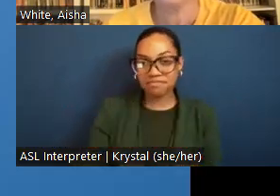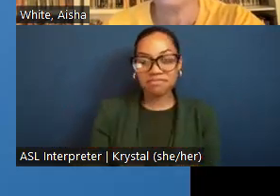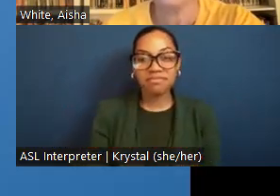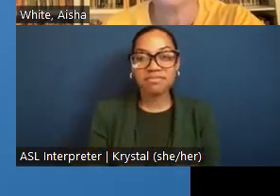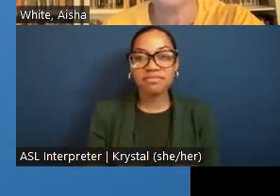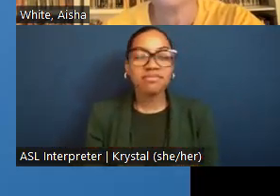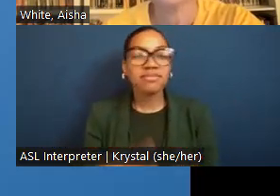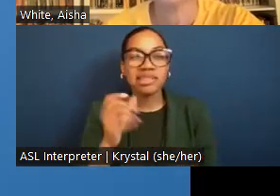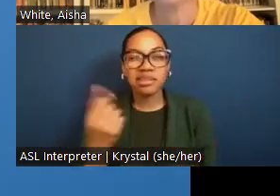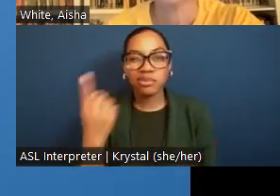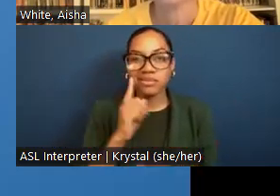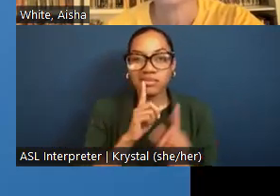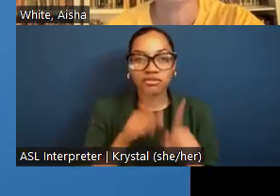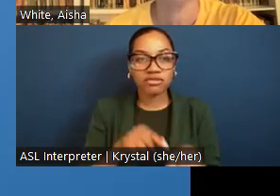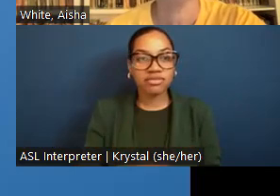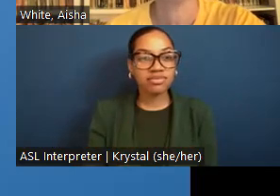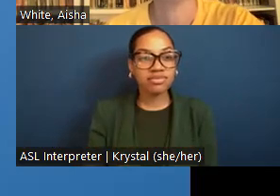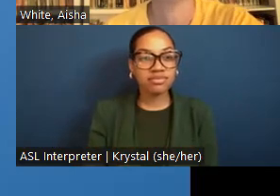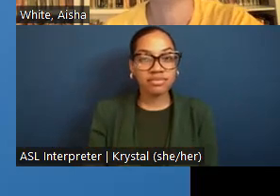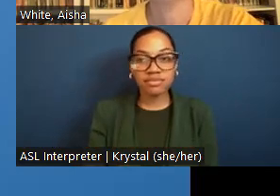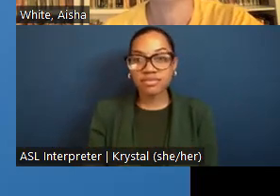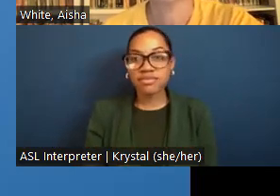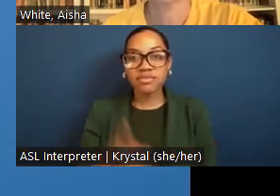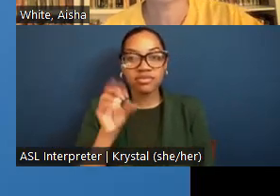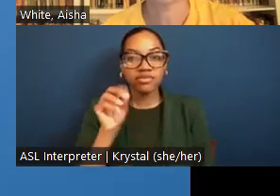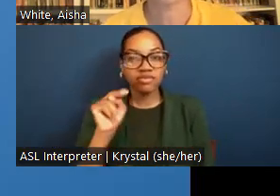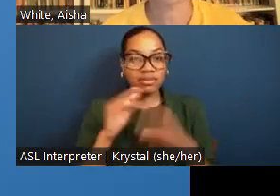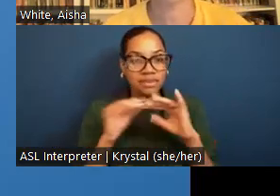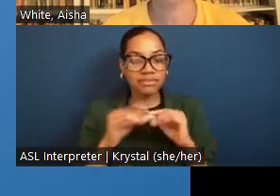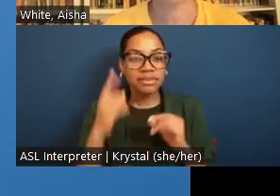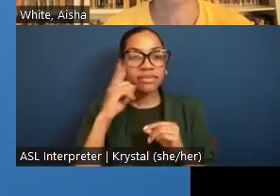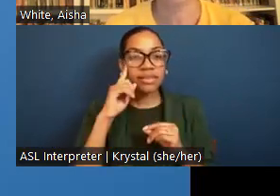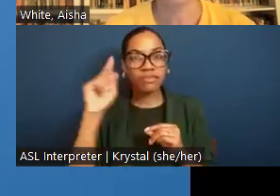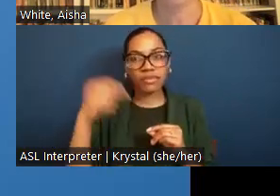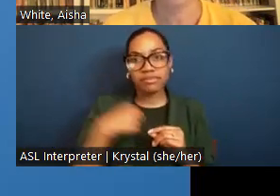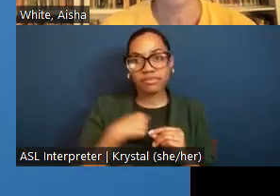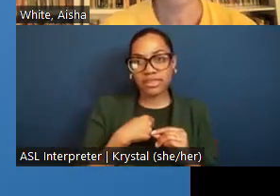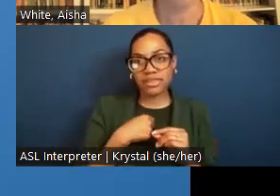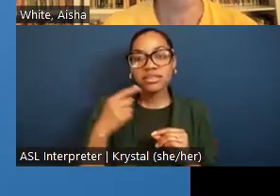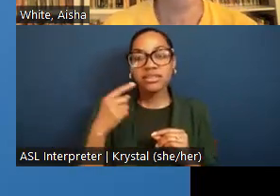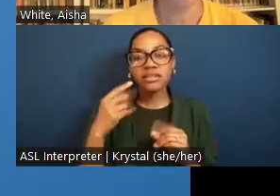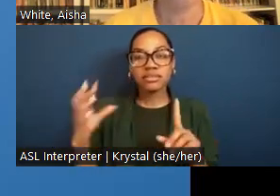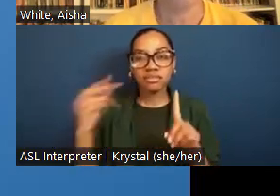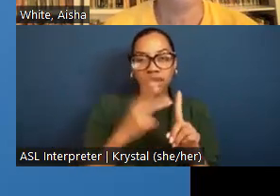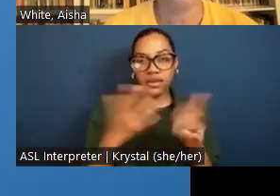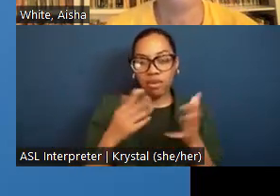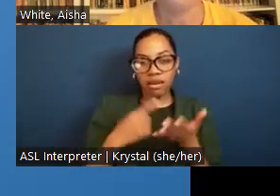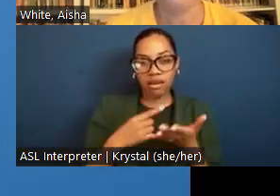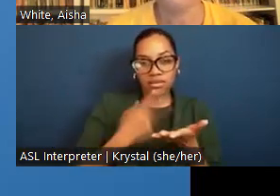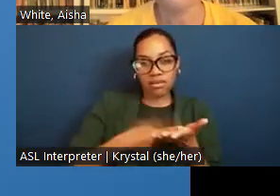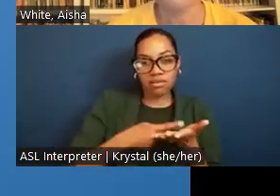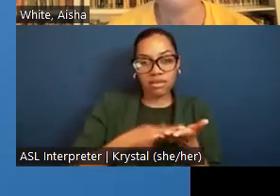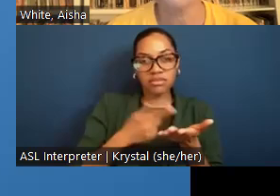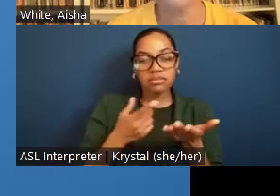Anybody can start. This is Ron. I think for me, again, going back to what I shared, really take the time to educate yourself on how the